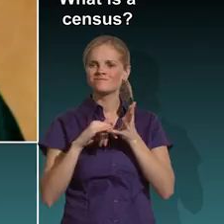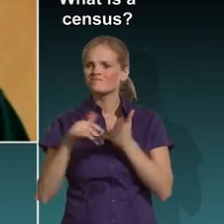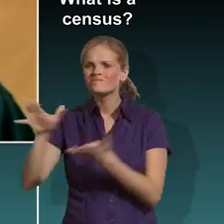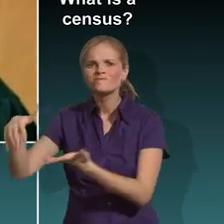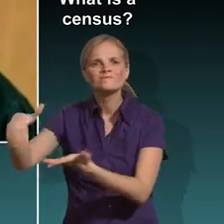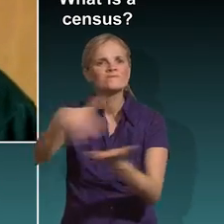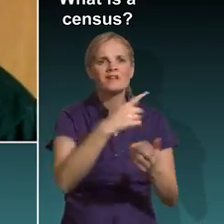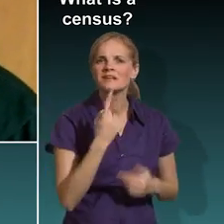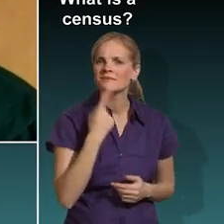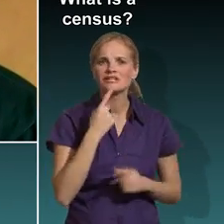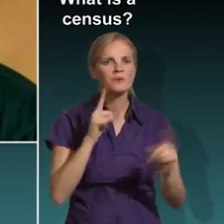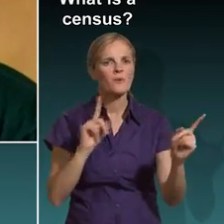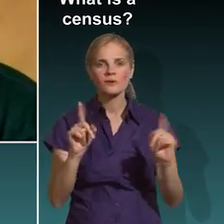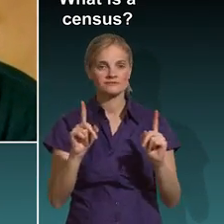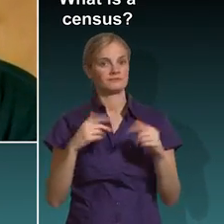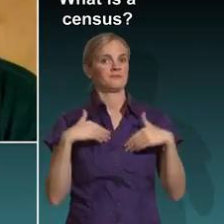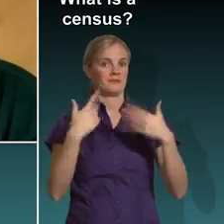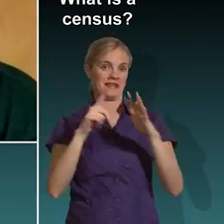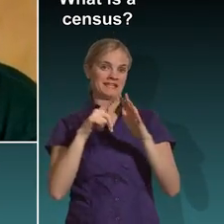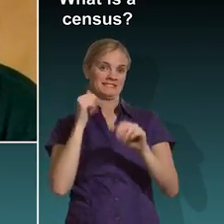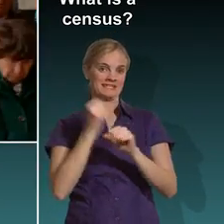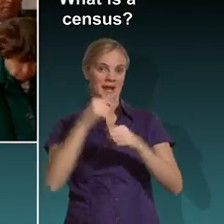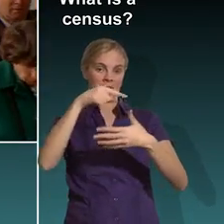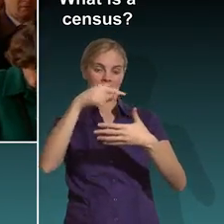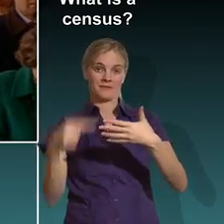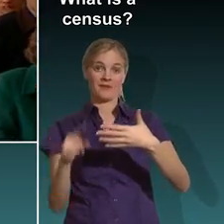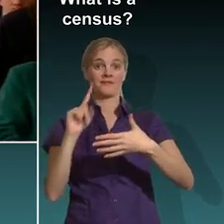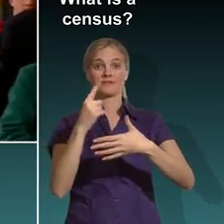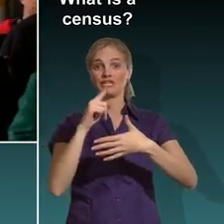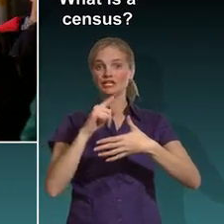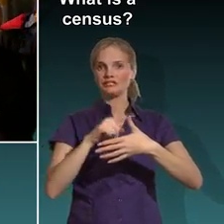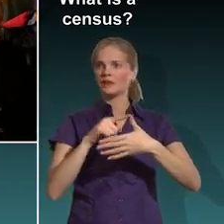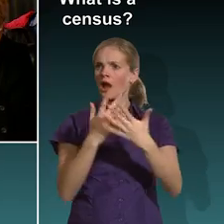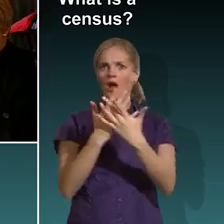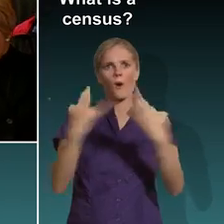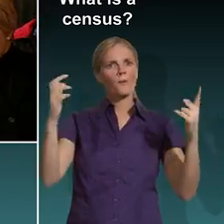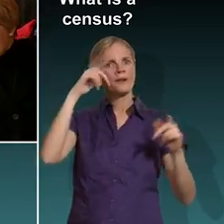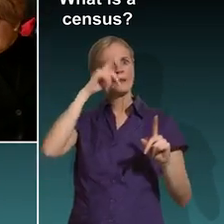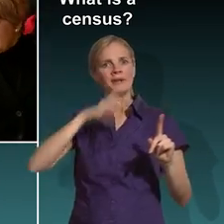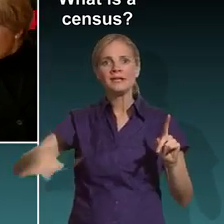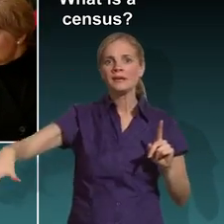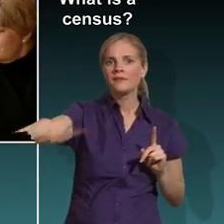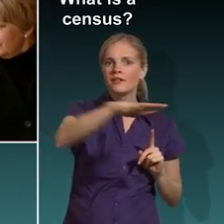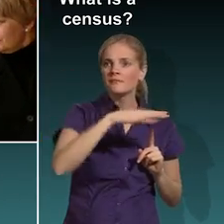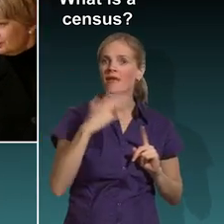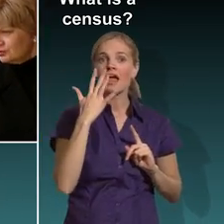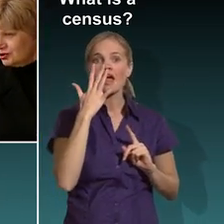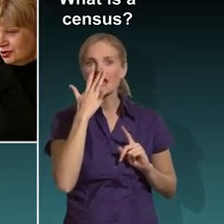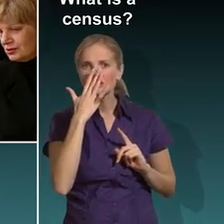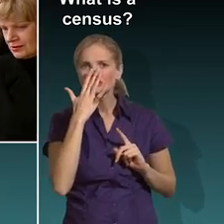The type of information that a census collects could be, for example, people, the